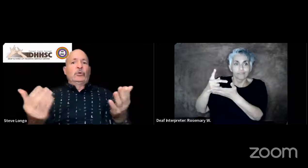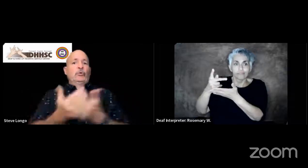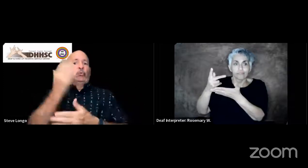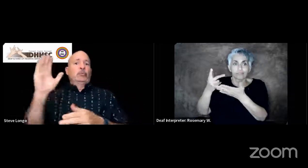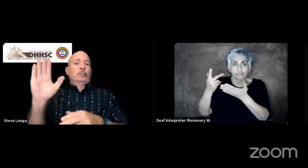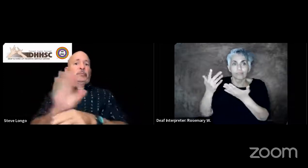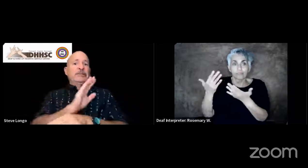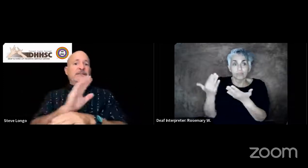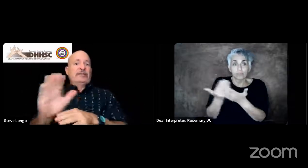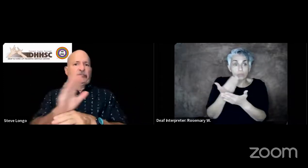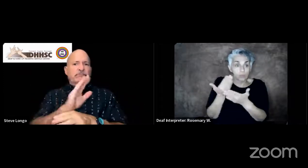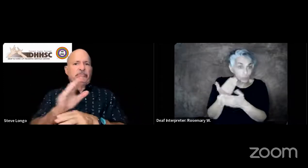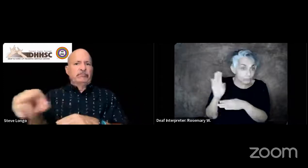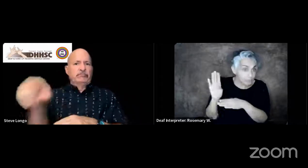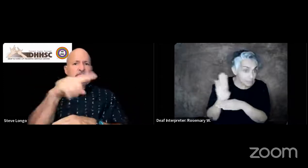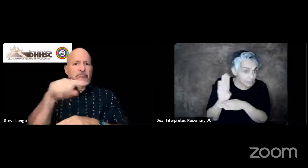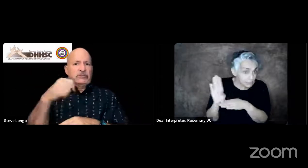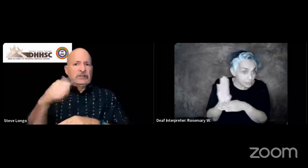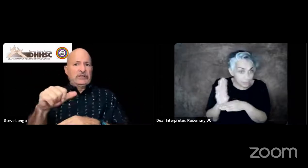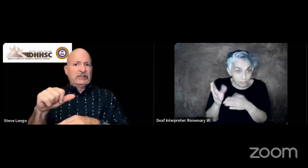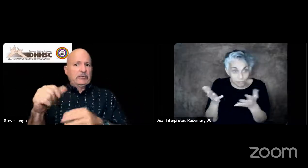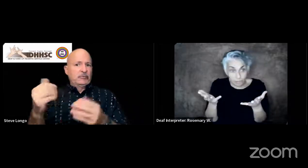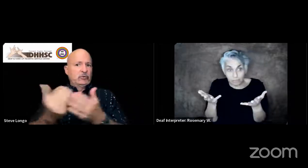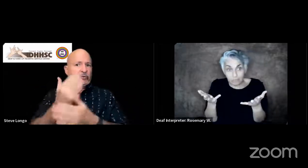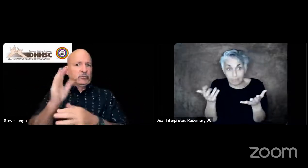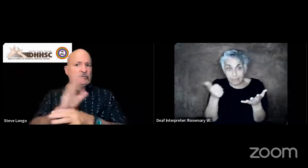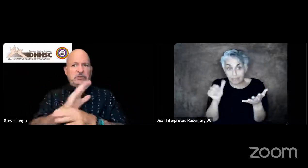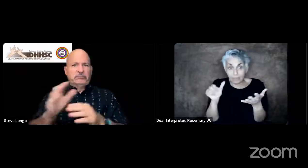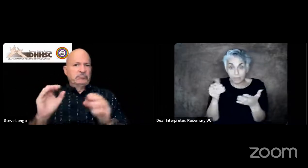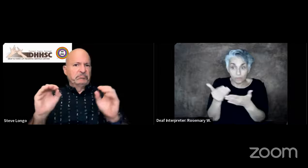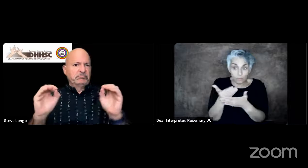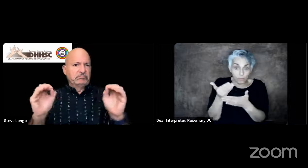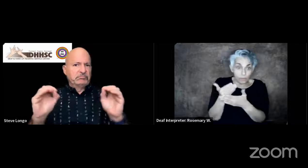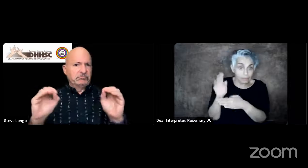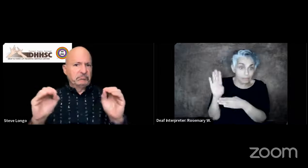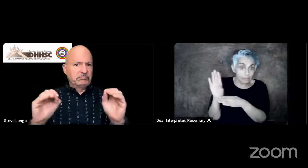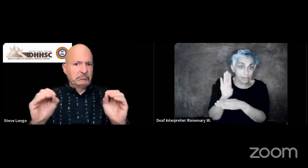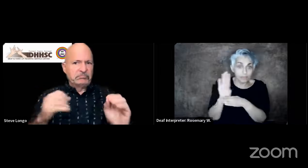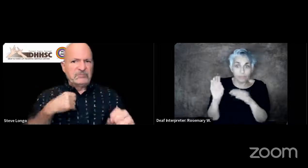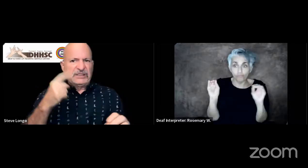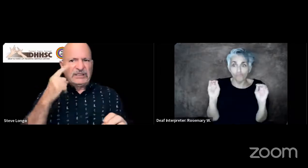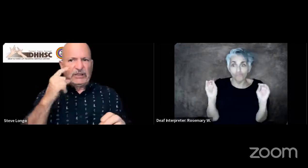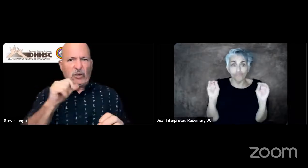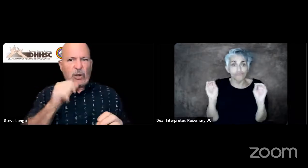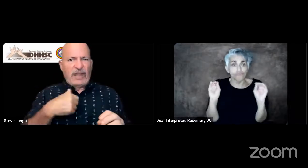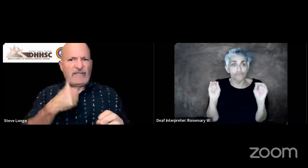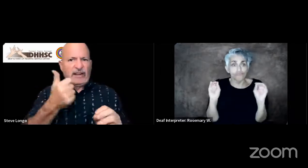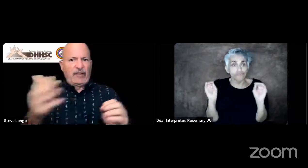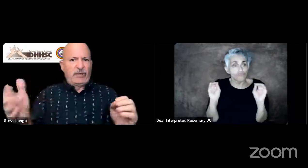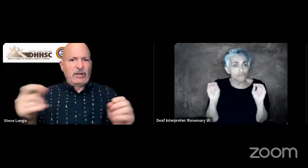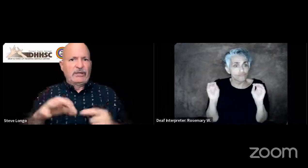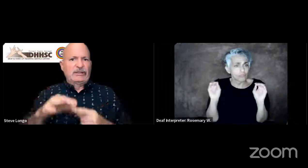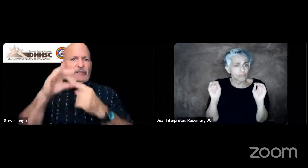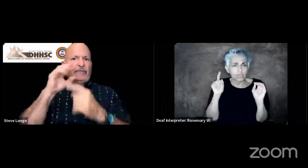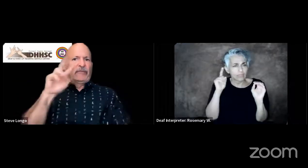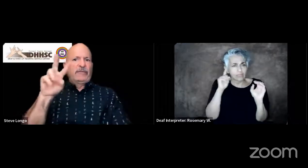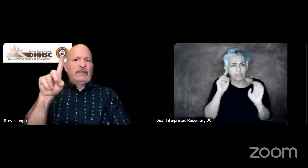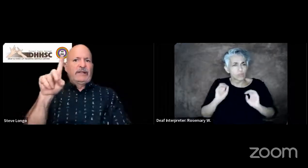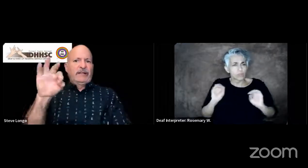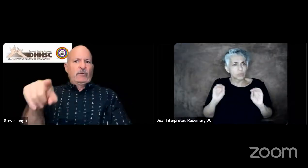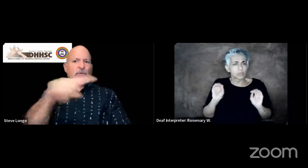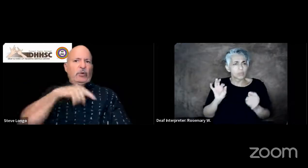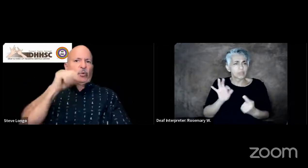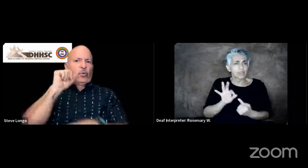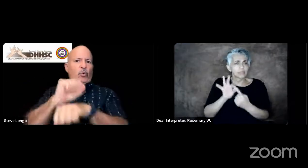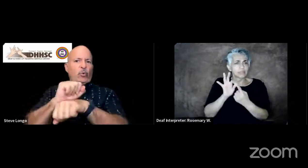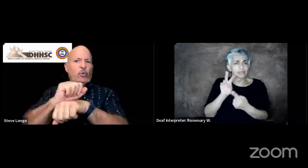for their review of those. In terms of new business, is there anything that any of you have to